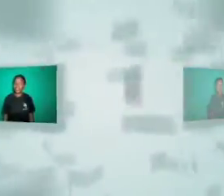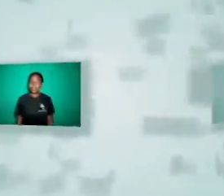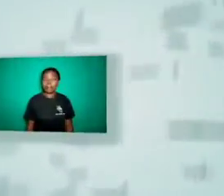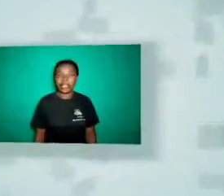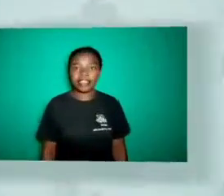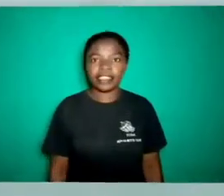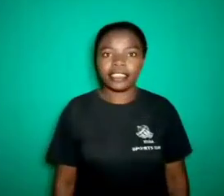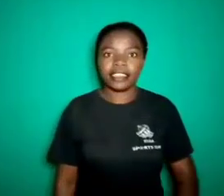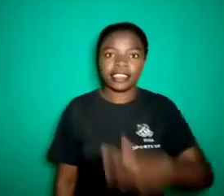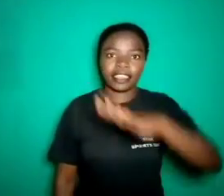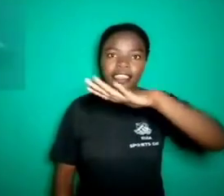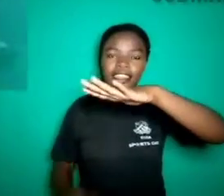Submarine,